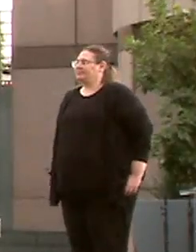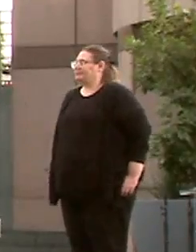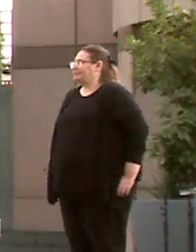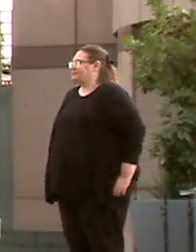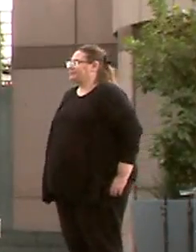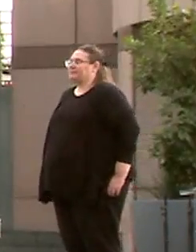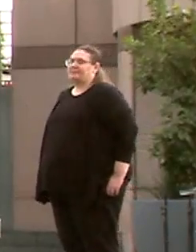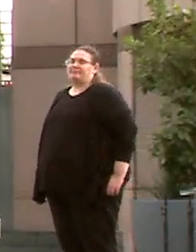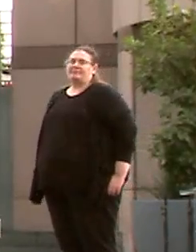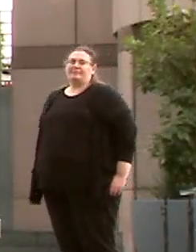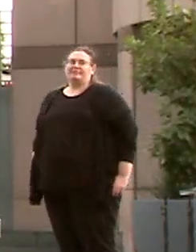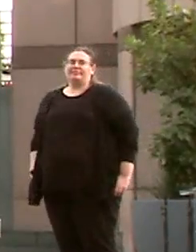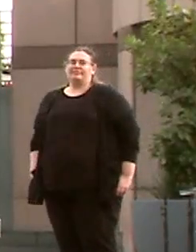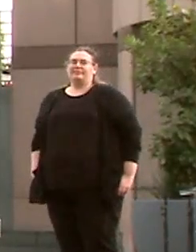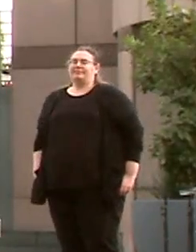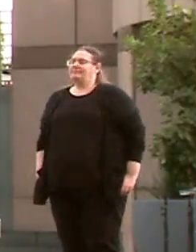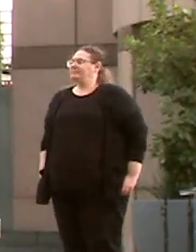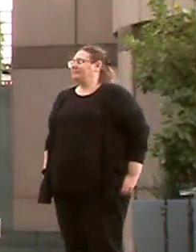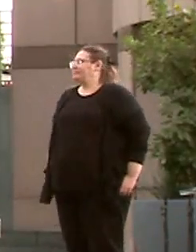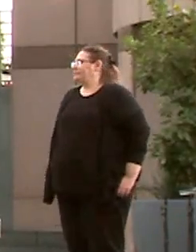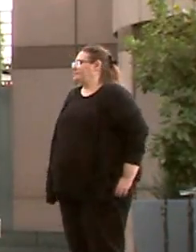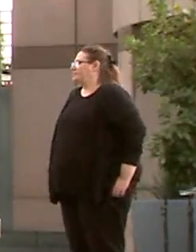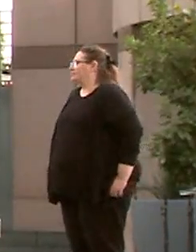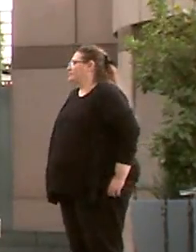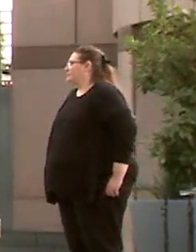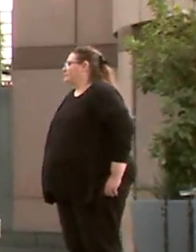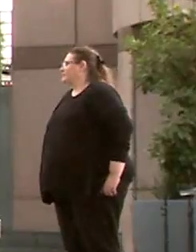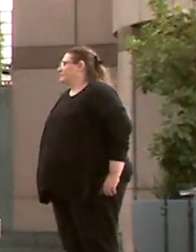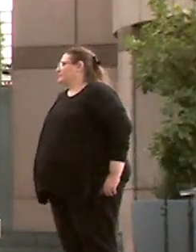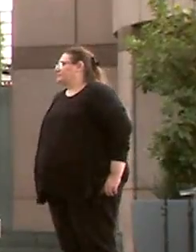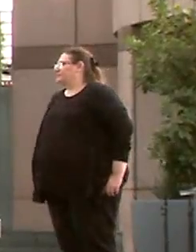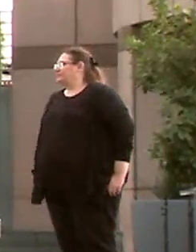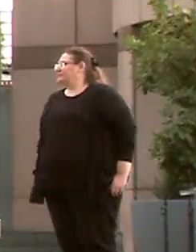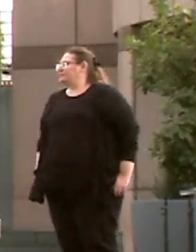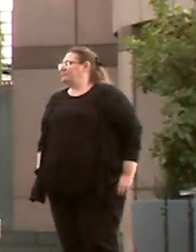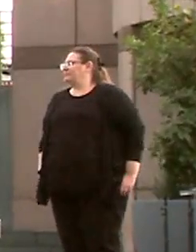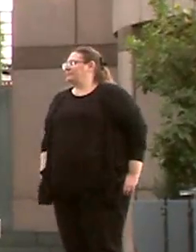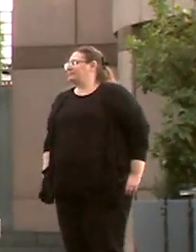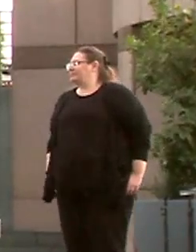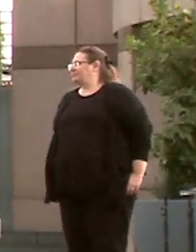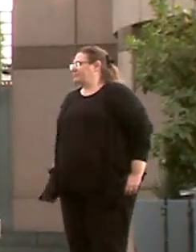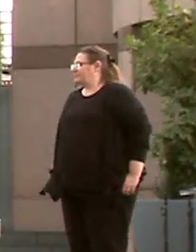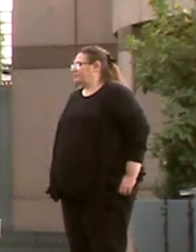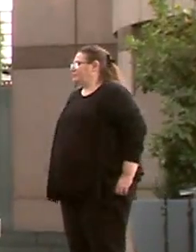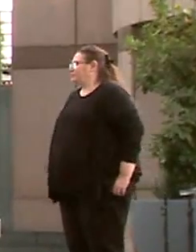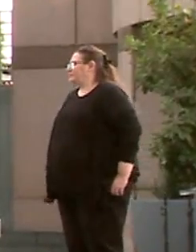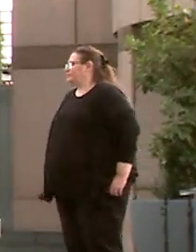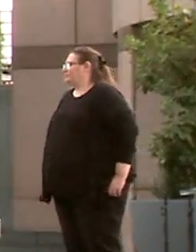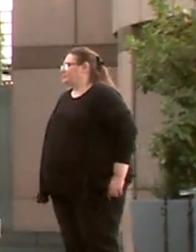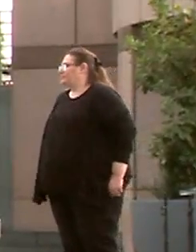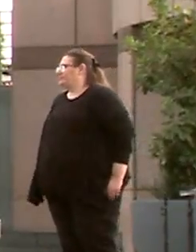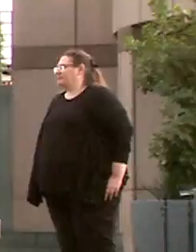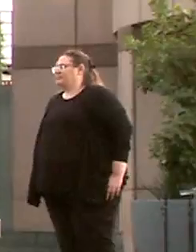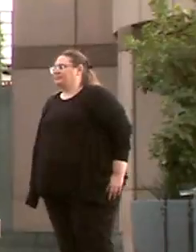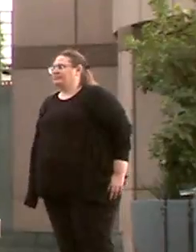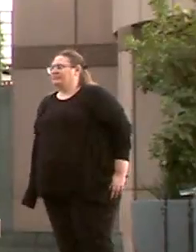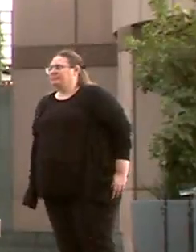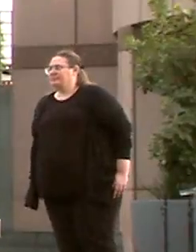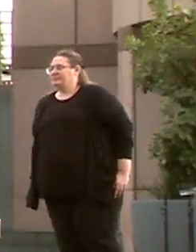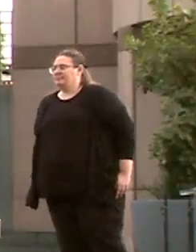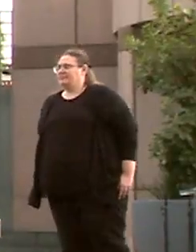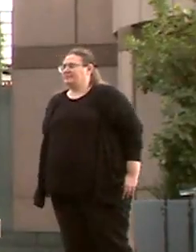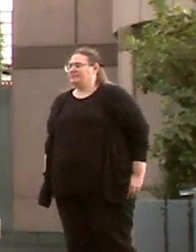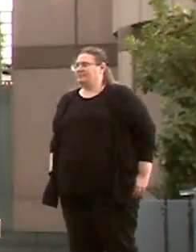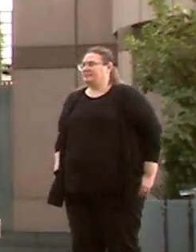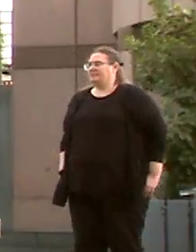the disability community to educate others, but how do we take it off of folks in the disability community then? How do we just make education a core